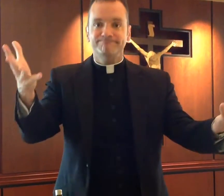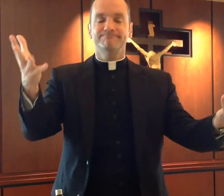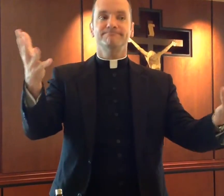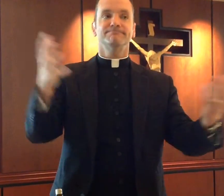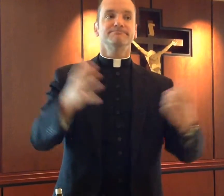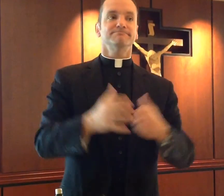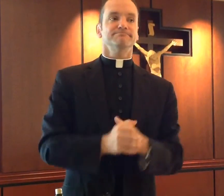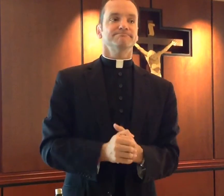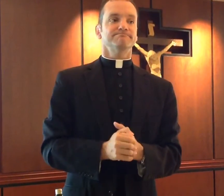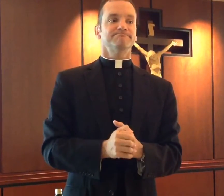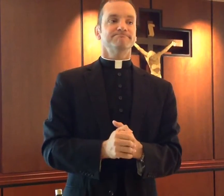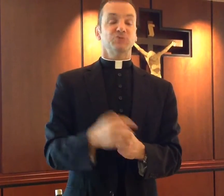Unfortunately,